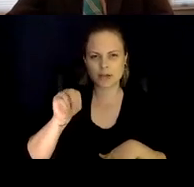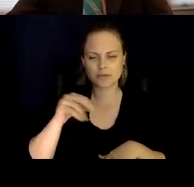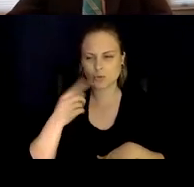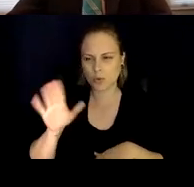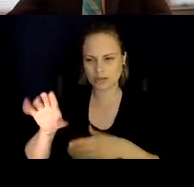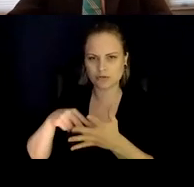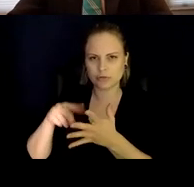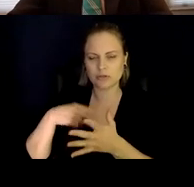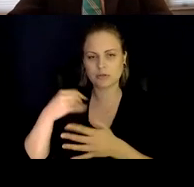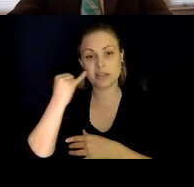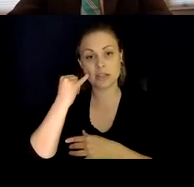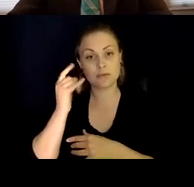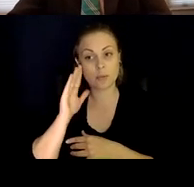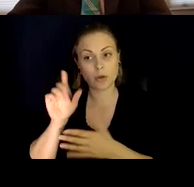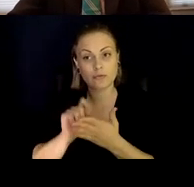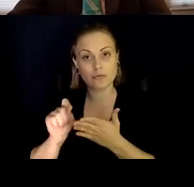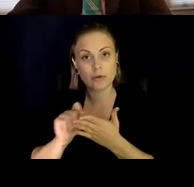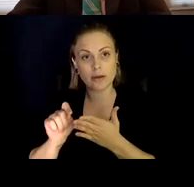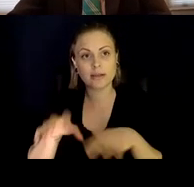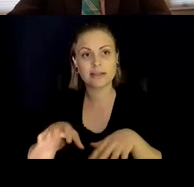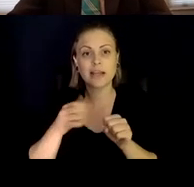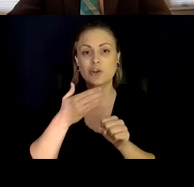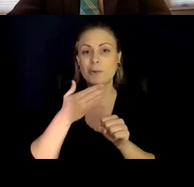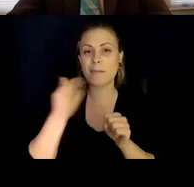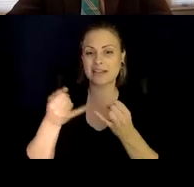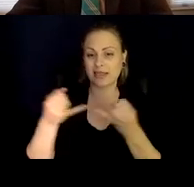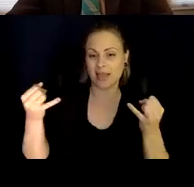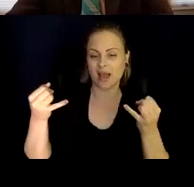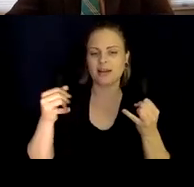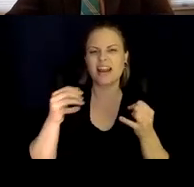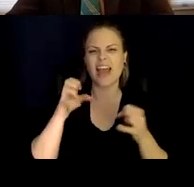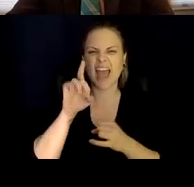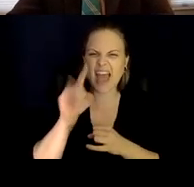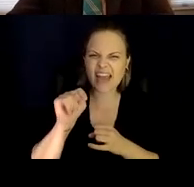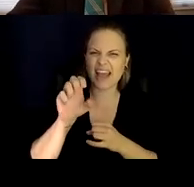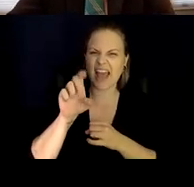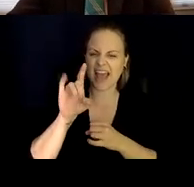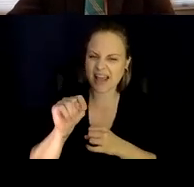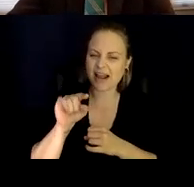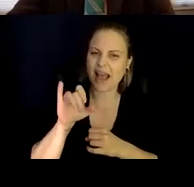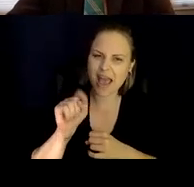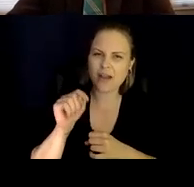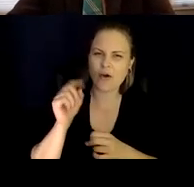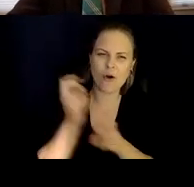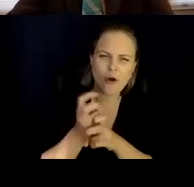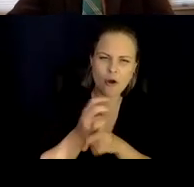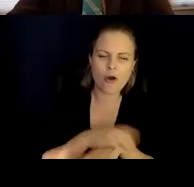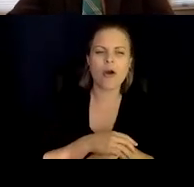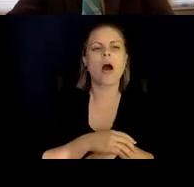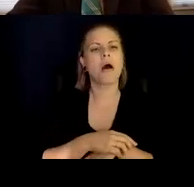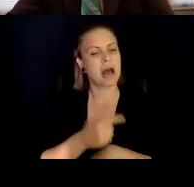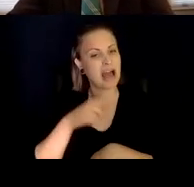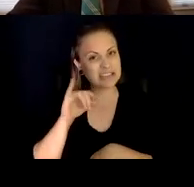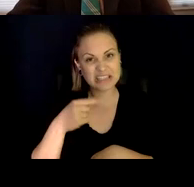write, take your best line and strike it out, edit really harshly. And I did. I cut the